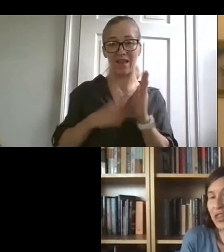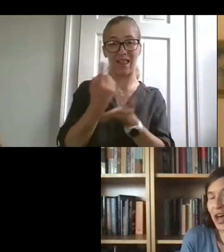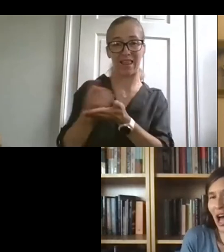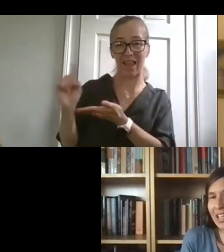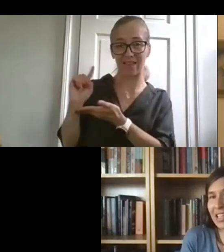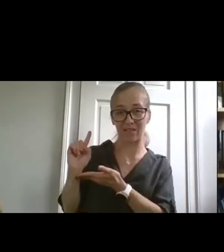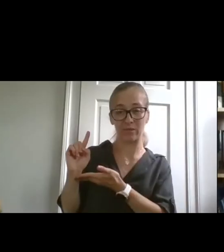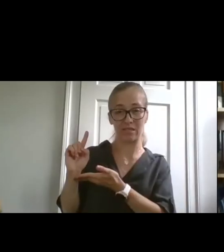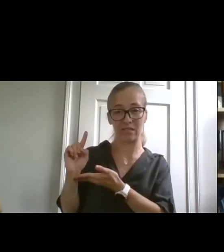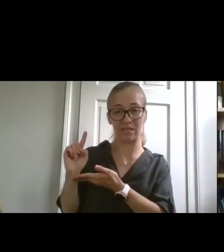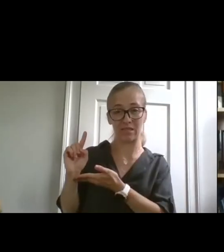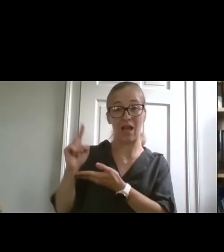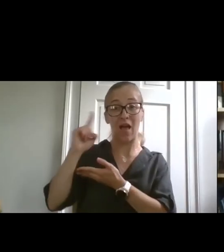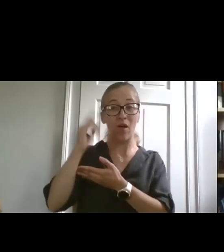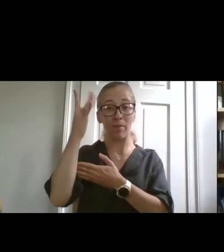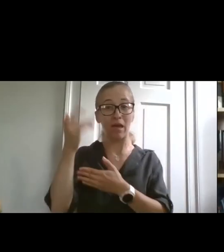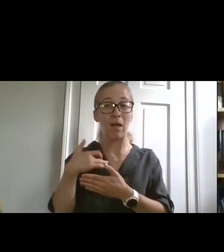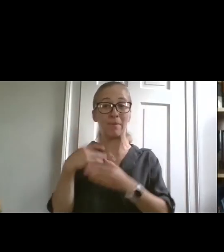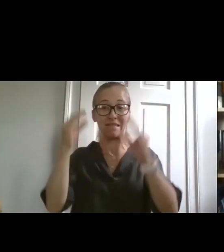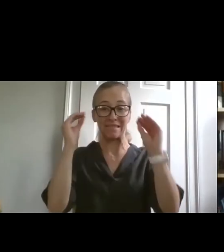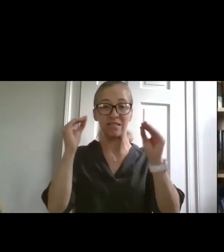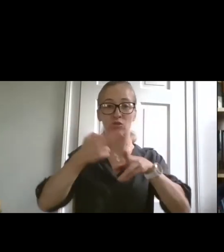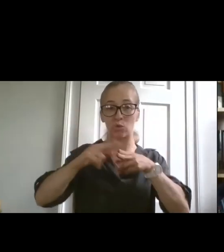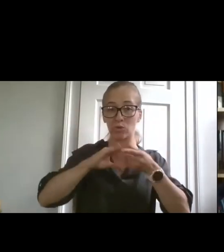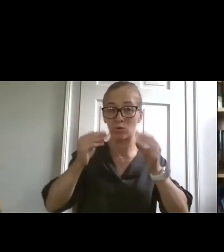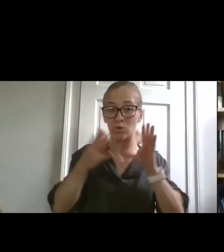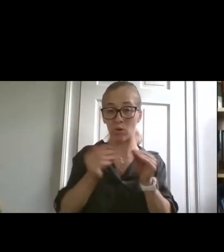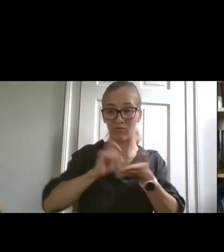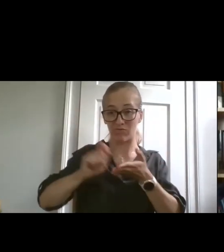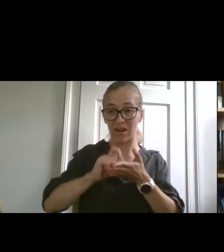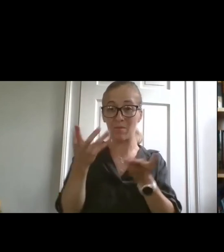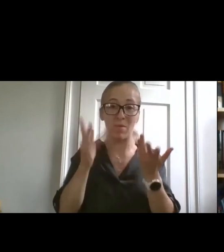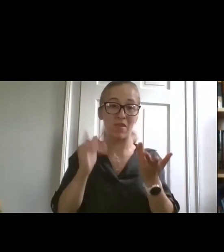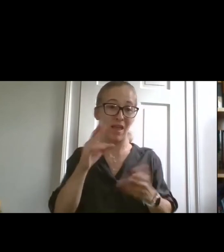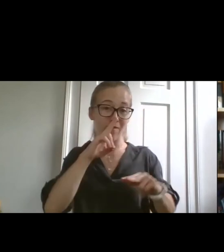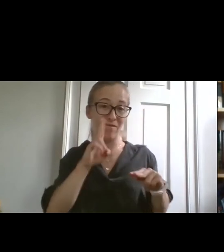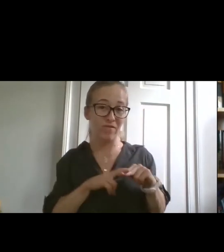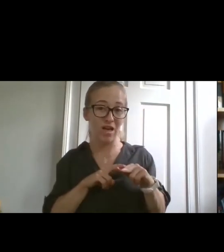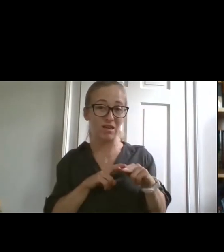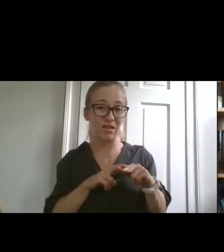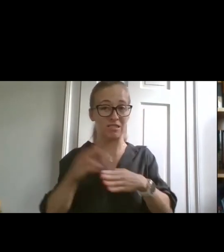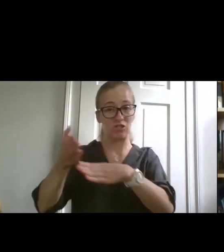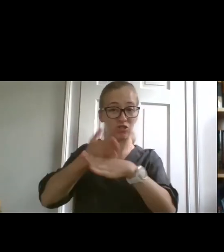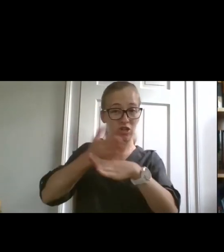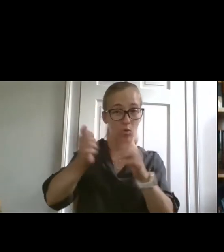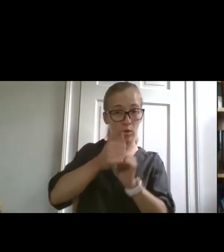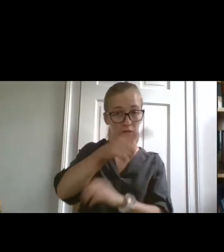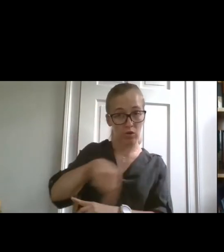I thought, since I'm teaching short story writing, that maybe it would be a fun thing to share with you